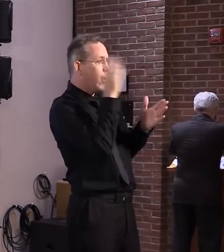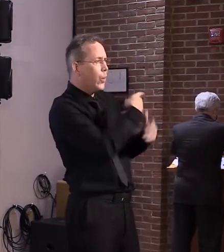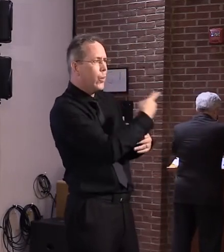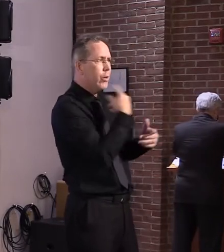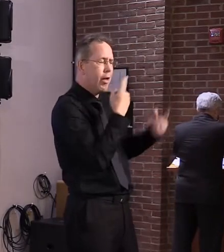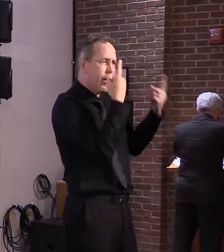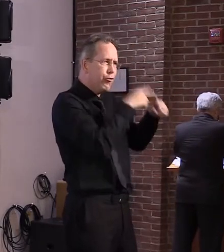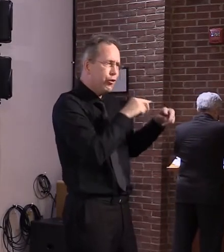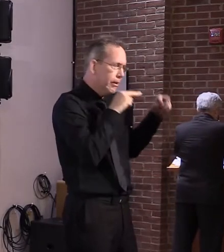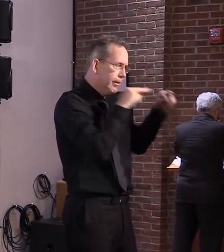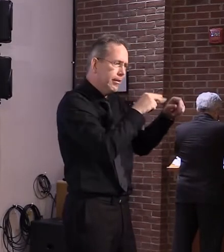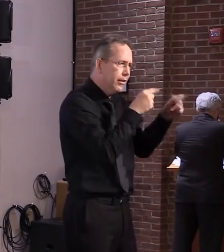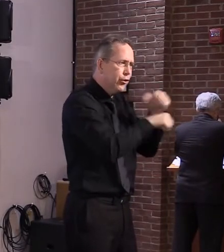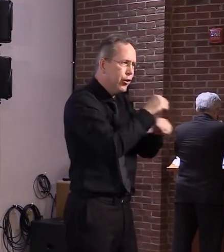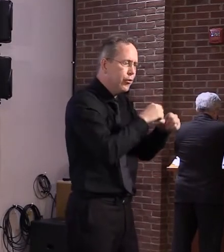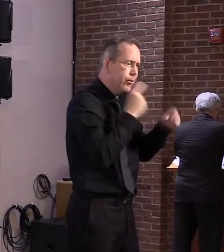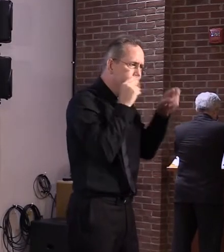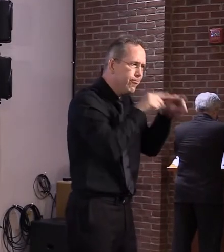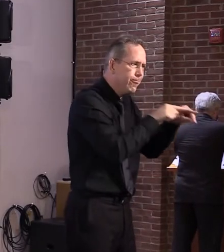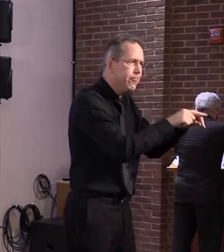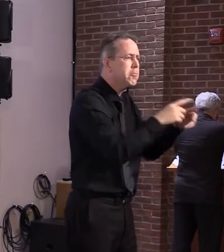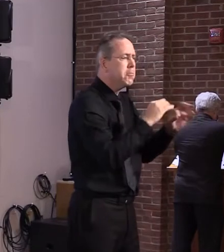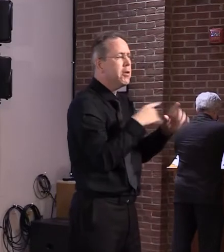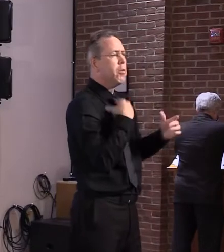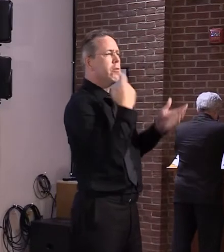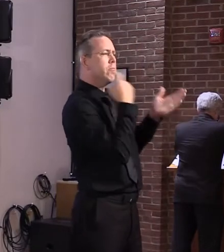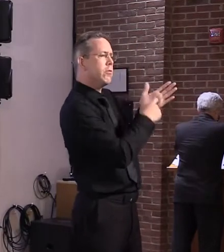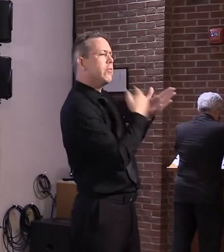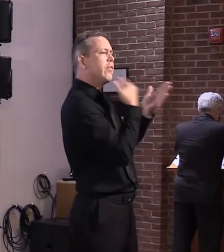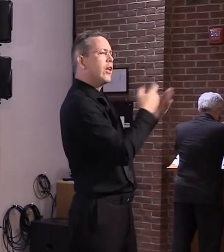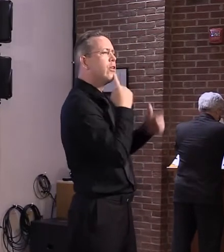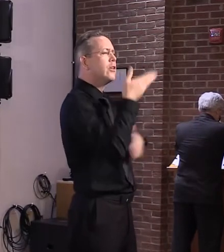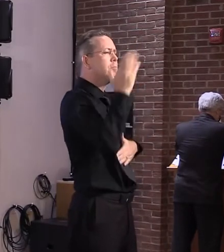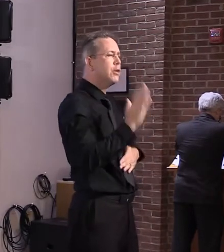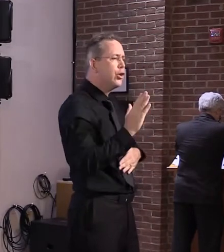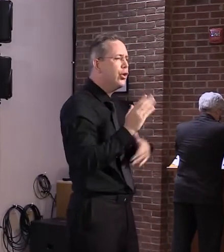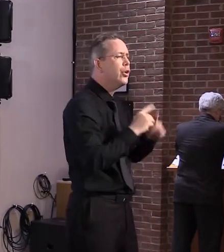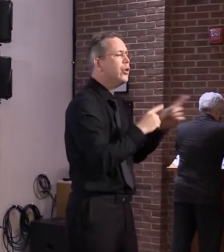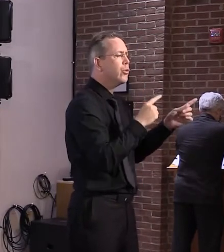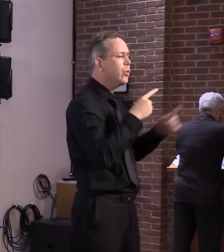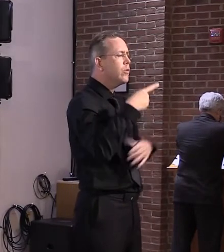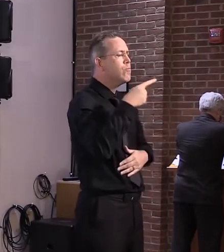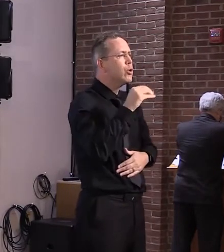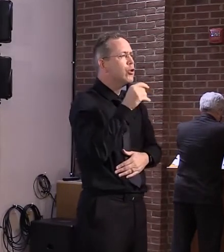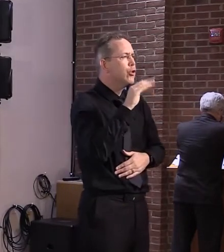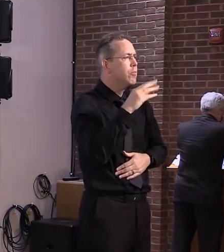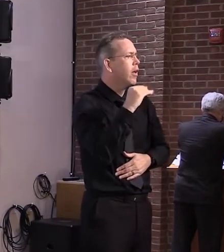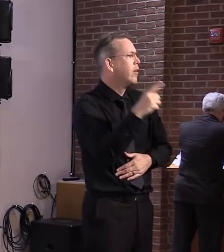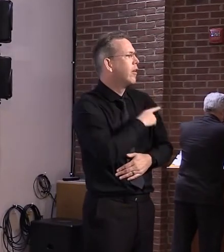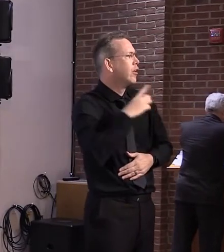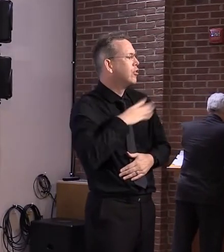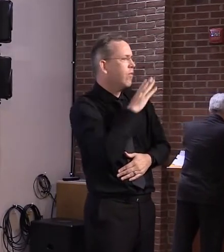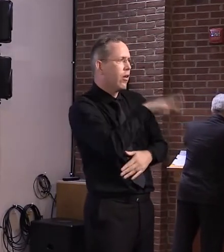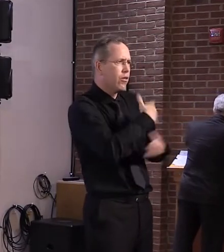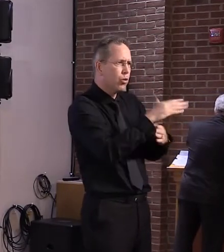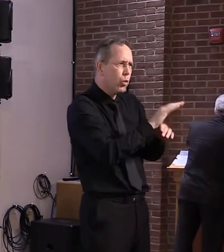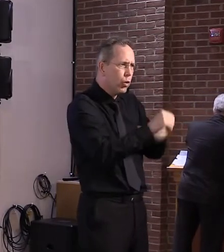Pro Tem and the entire legislature for their efforts to keep moving forward while navigating incredible